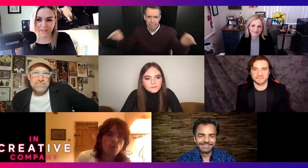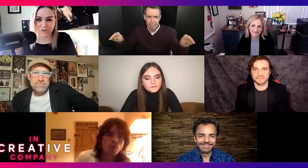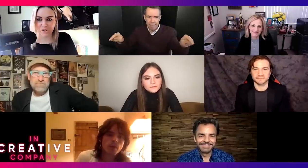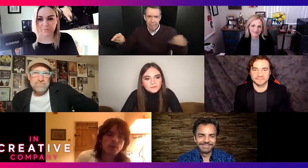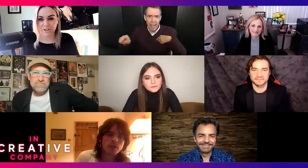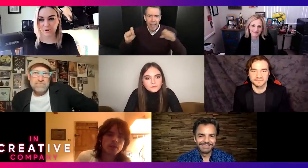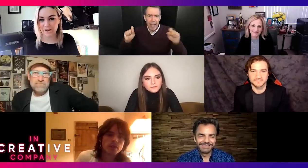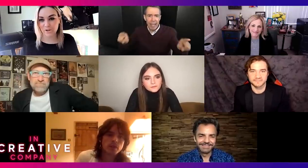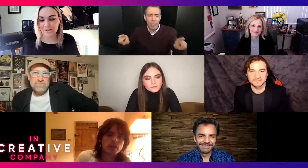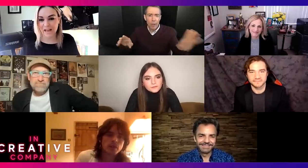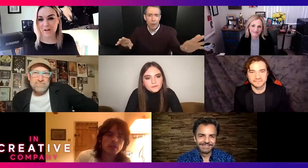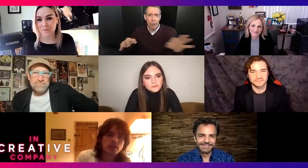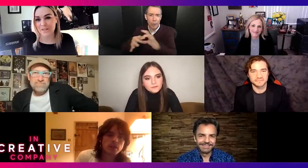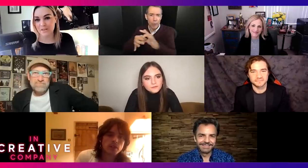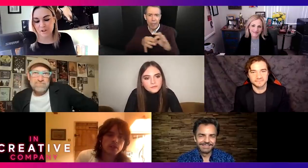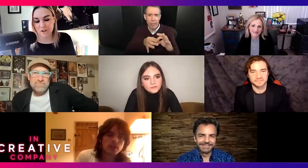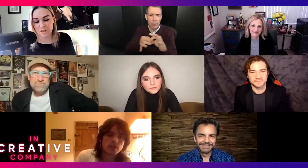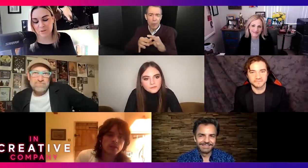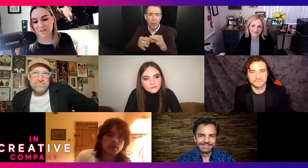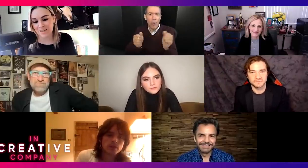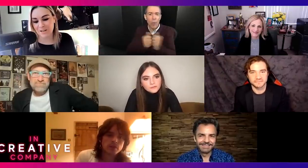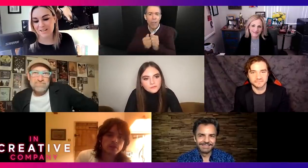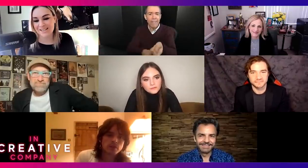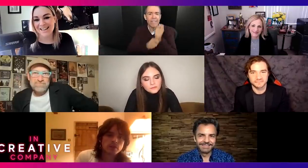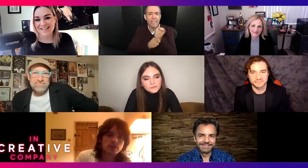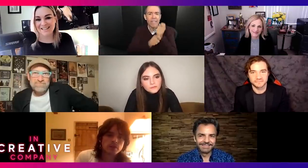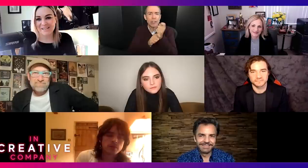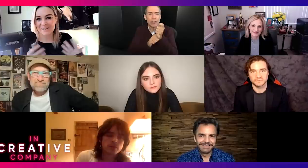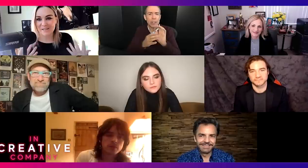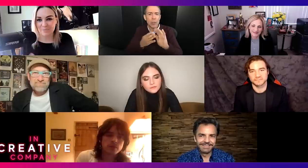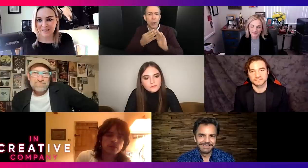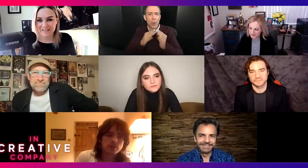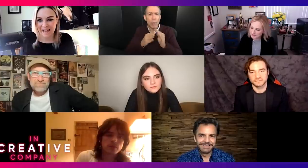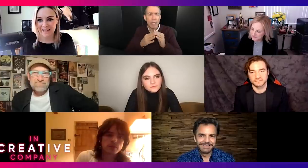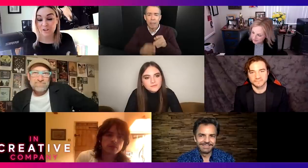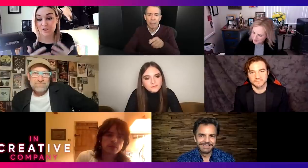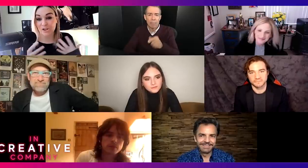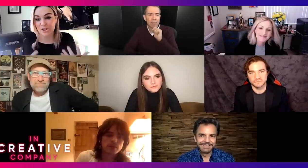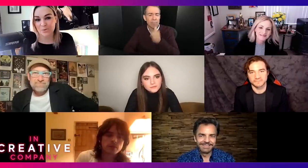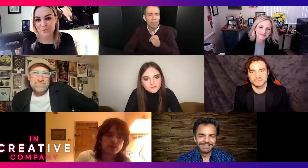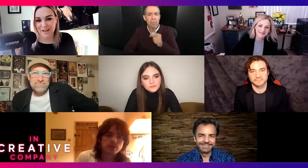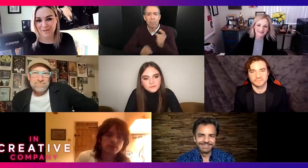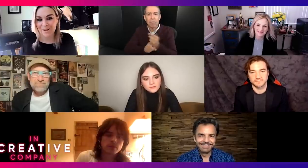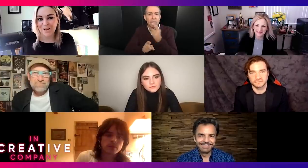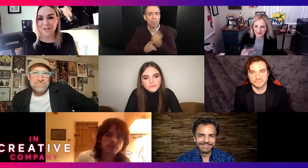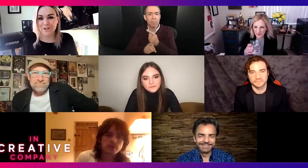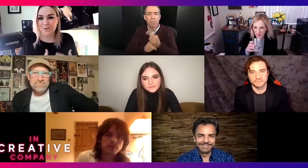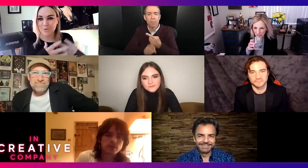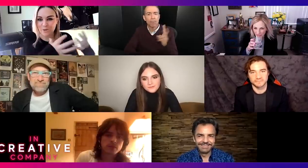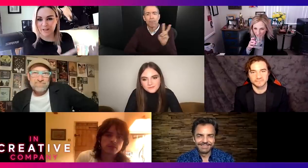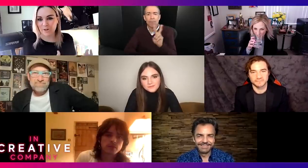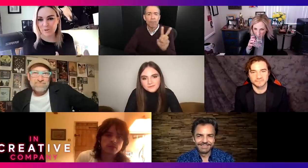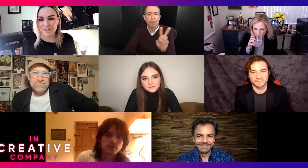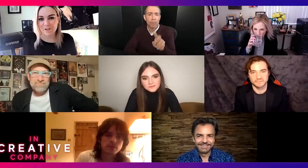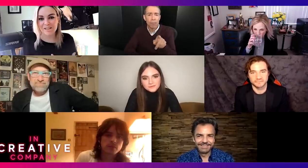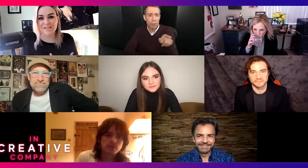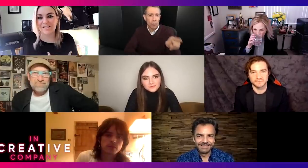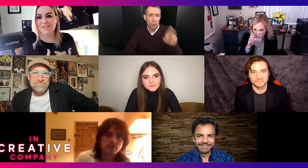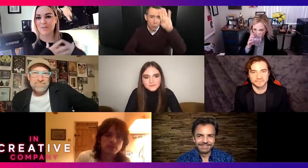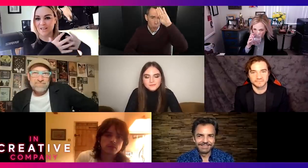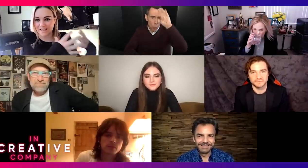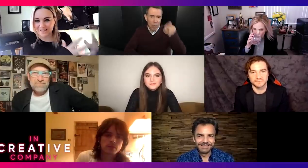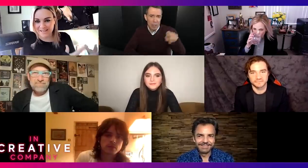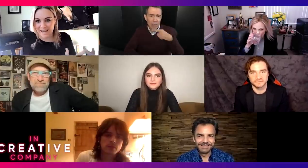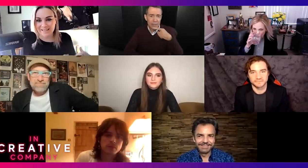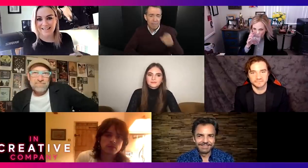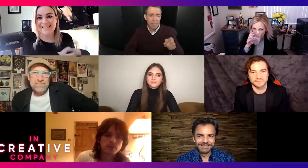the relationship that your characters have within the fishing community, because this isn't something that is just the two of them. You know, Troy, your character mentions that this